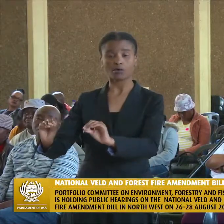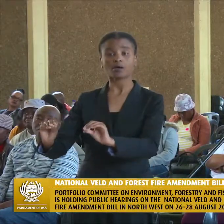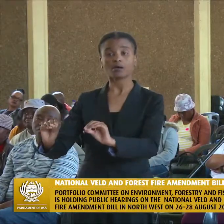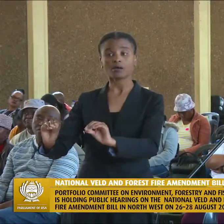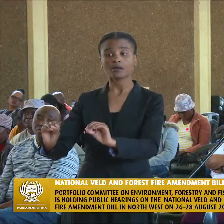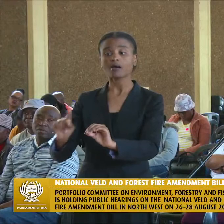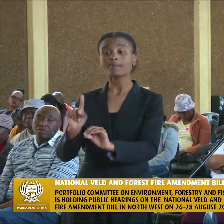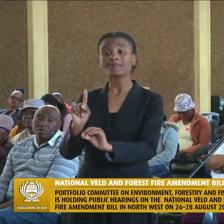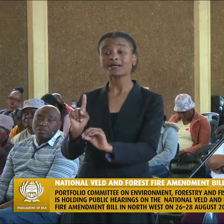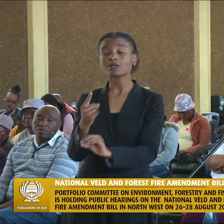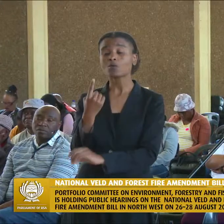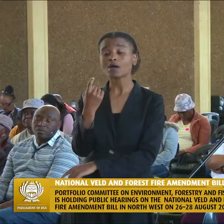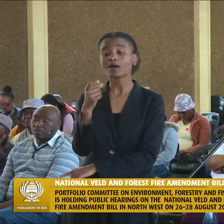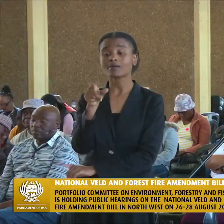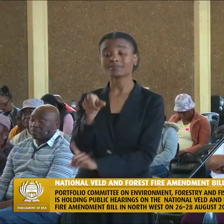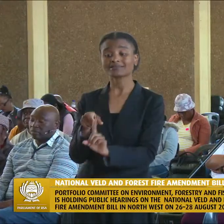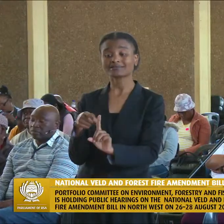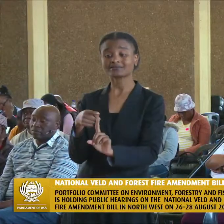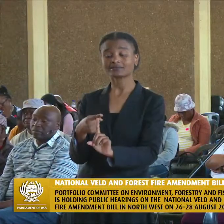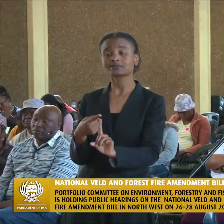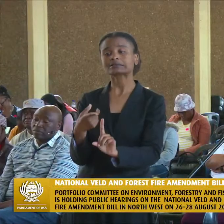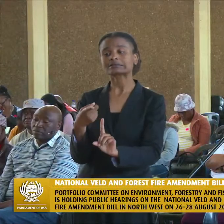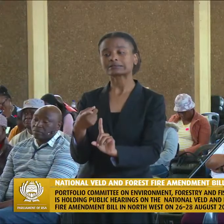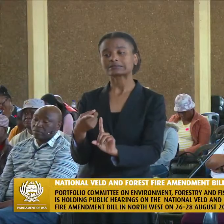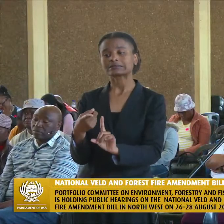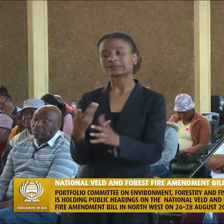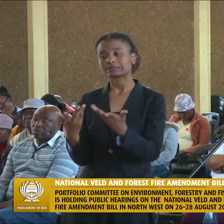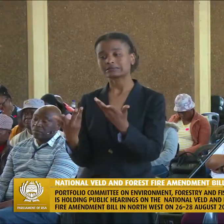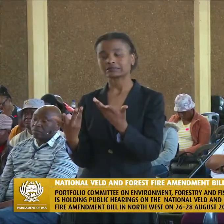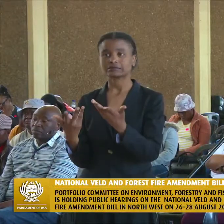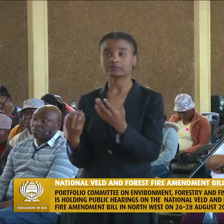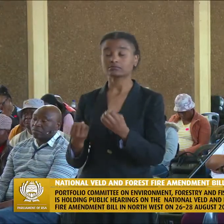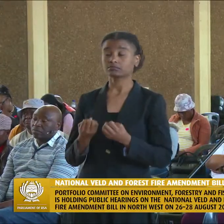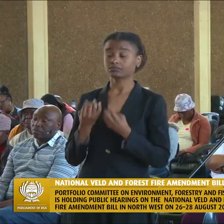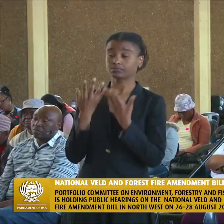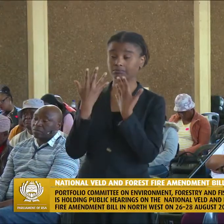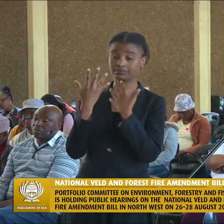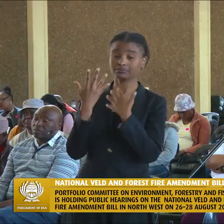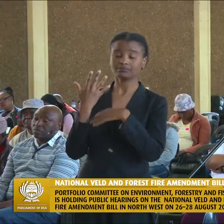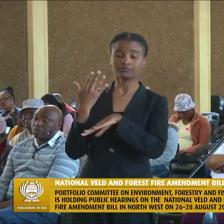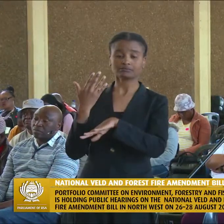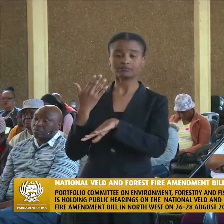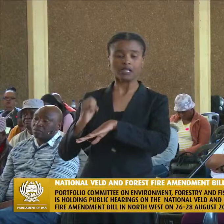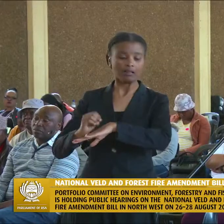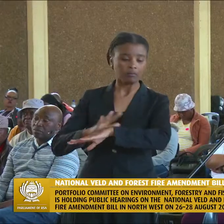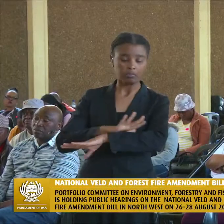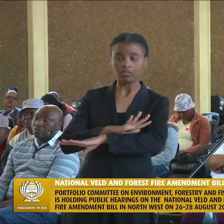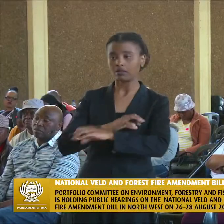narrative where the one member of the community sustained some injuries